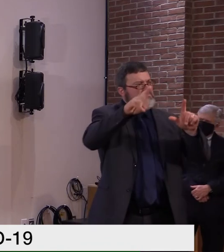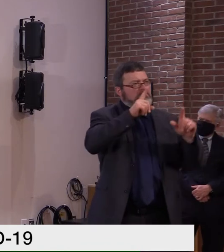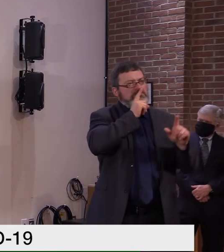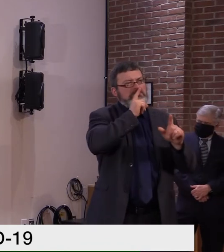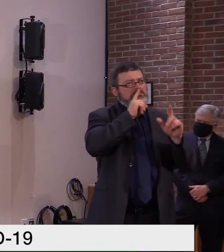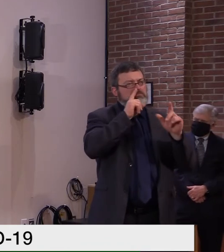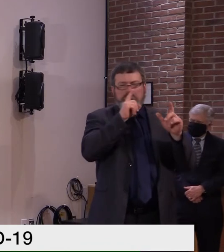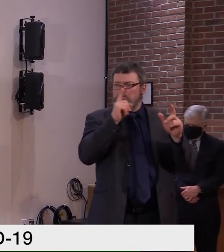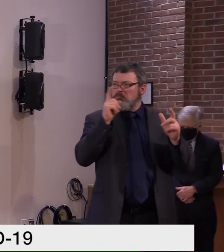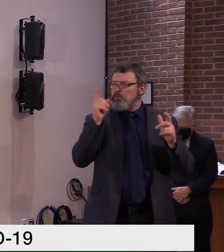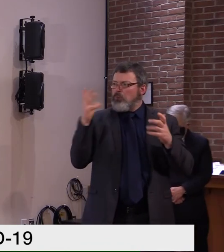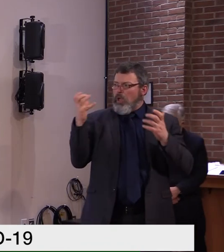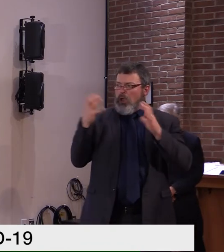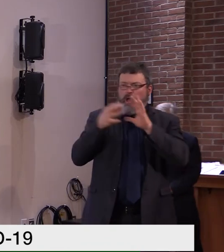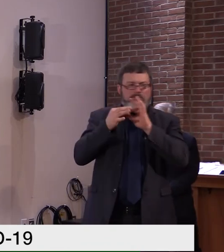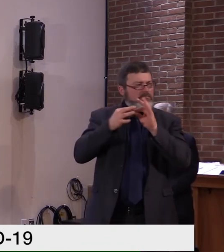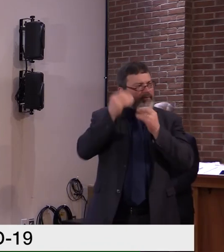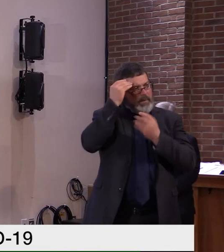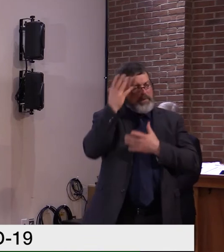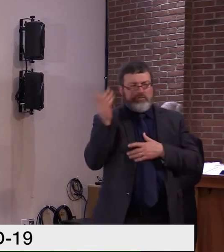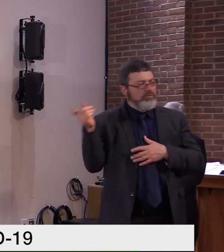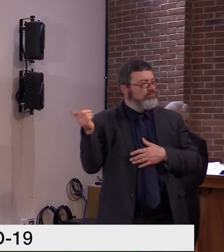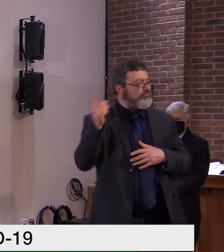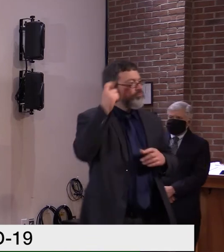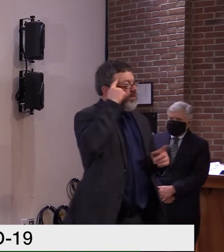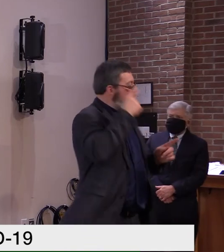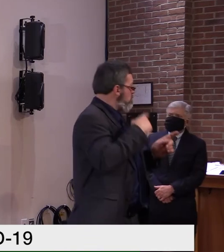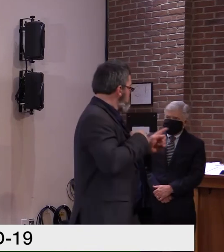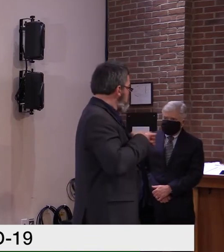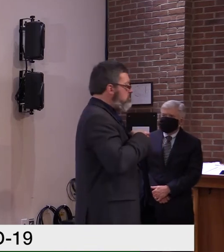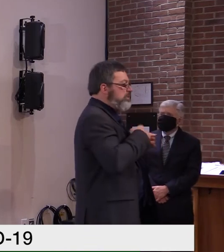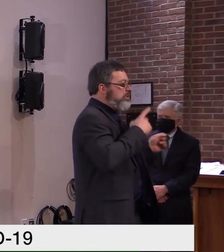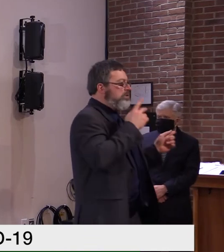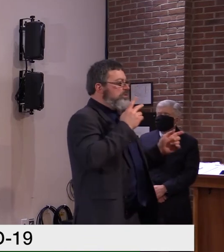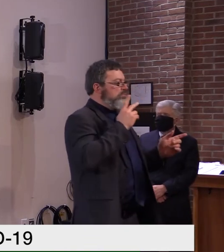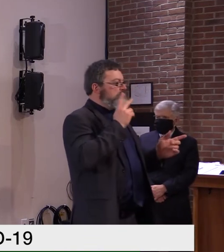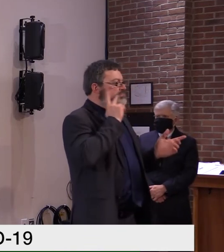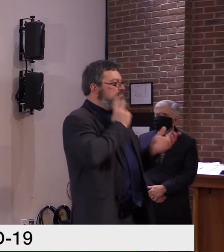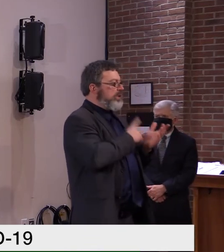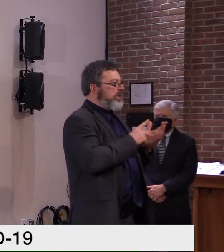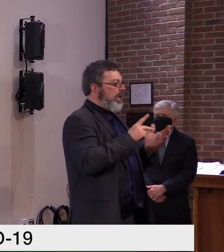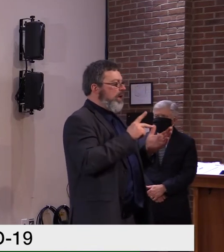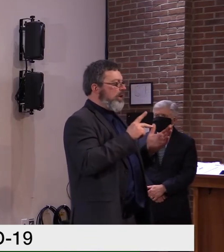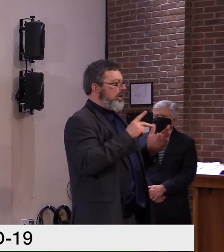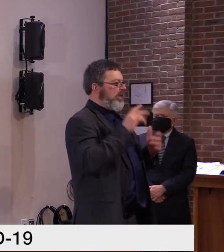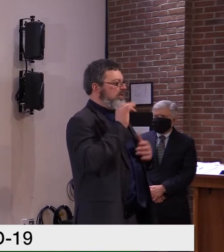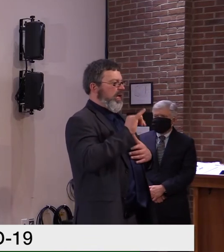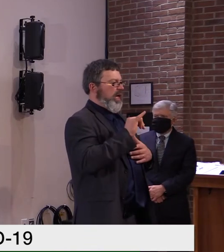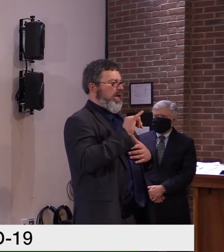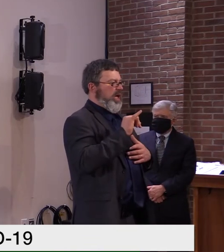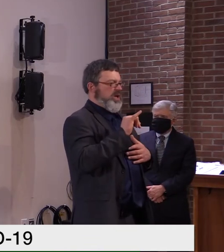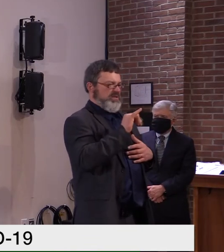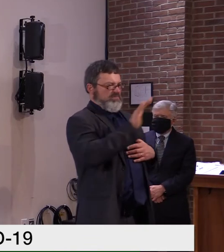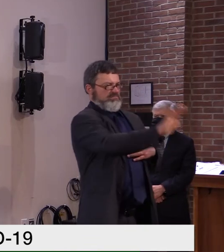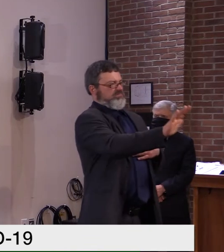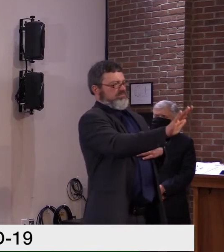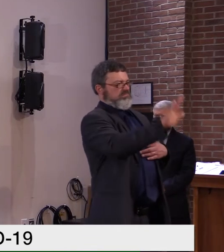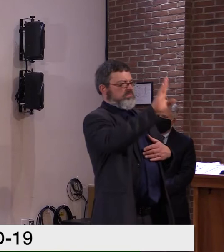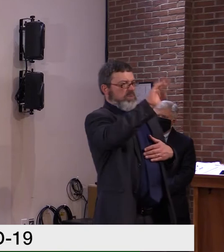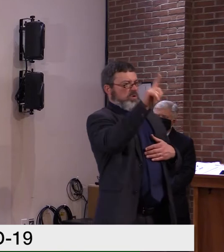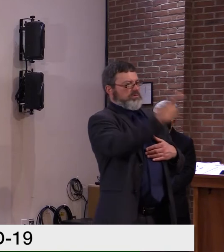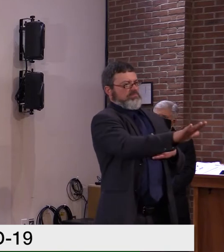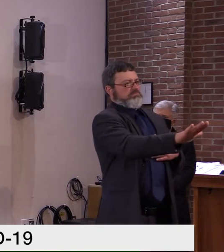done locally, unless someone can correct me. I know when Burlington did theirs, it was done on the local level, and I'm wondering